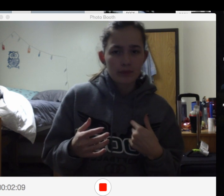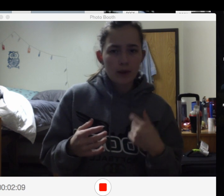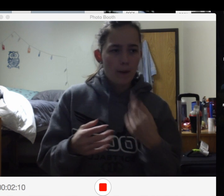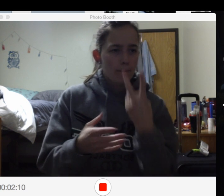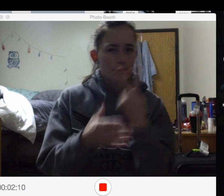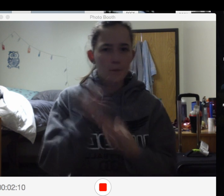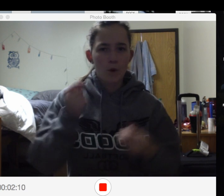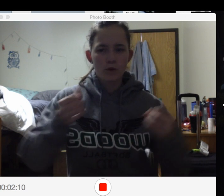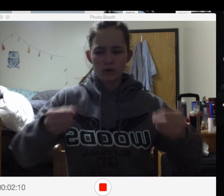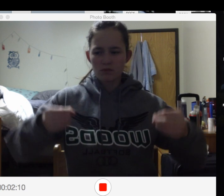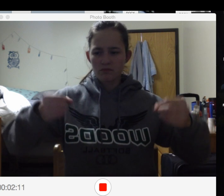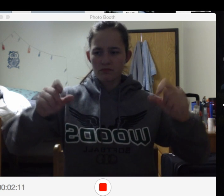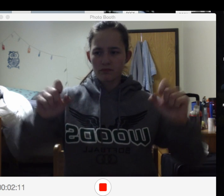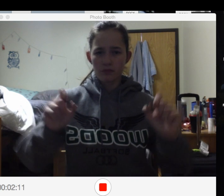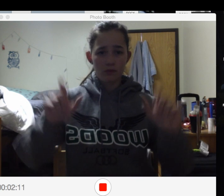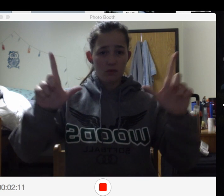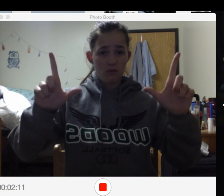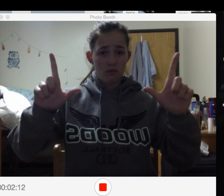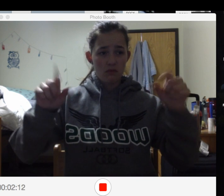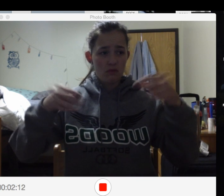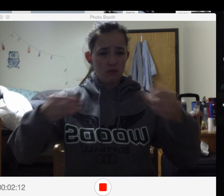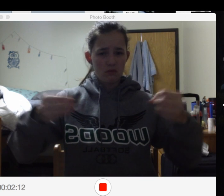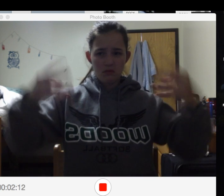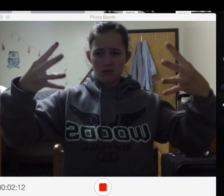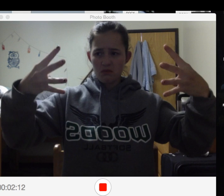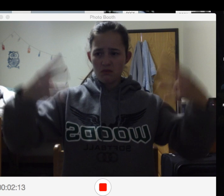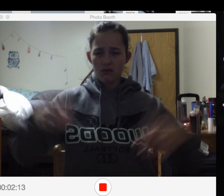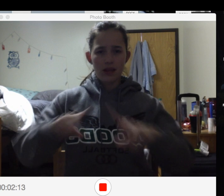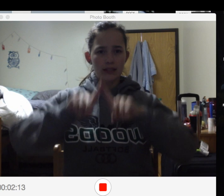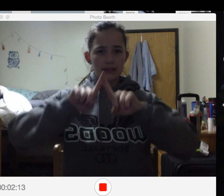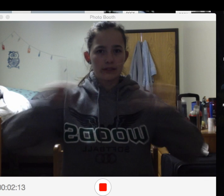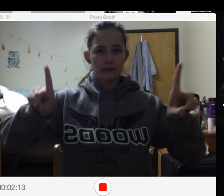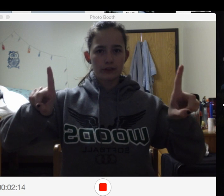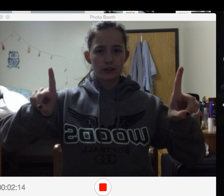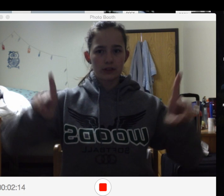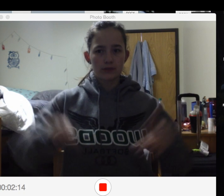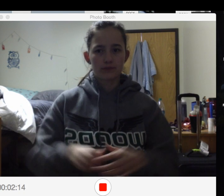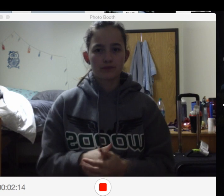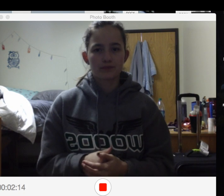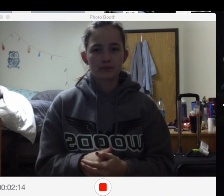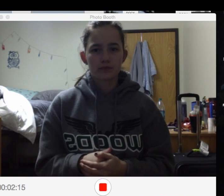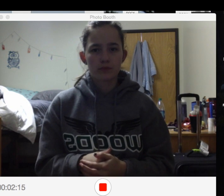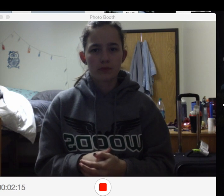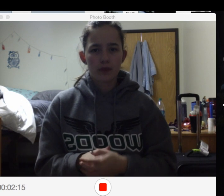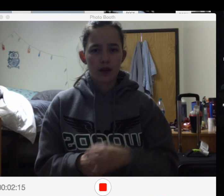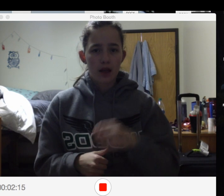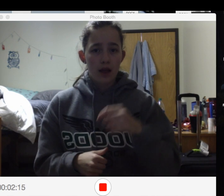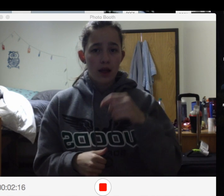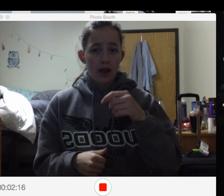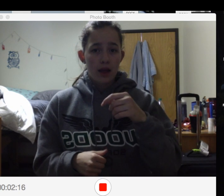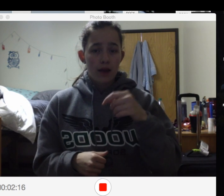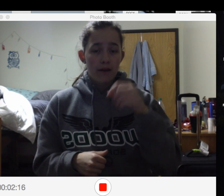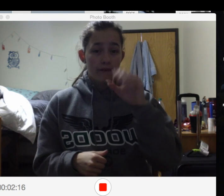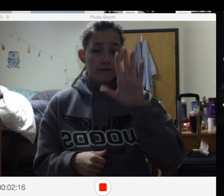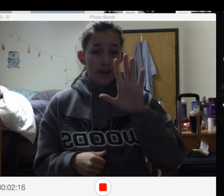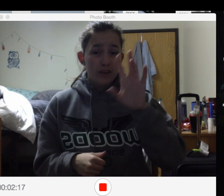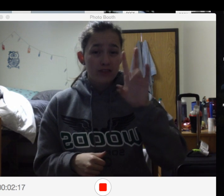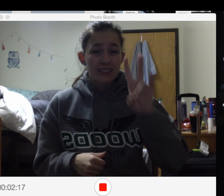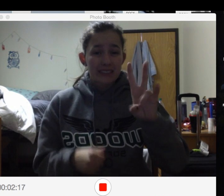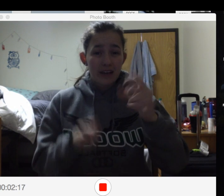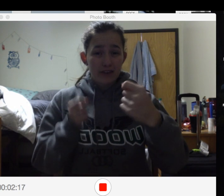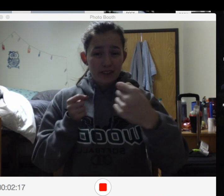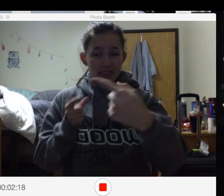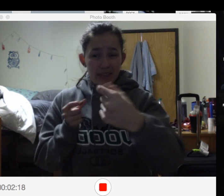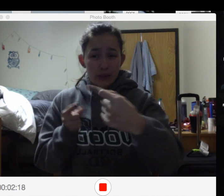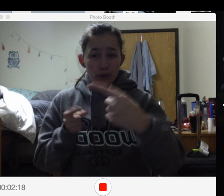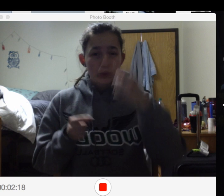different search results. Even if you're logged out, one engineer told me, there are 57 signals that Google